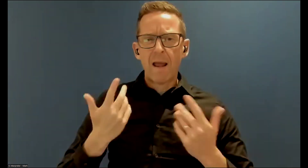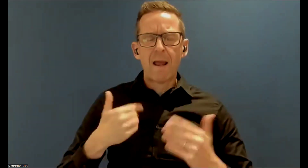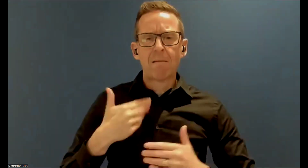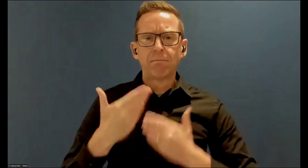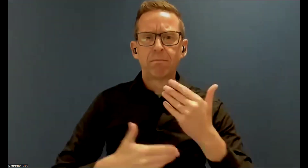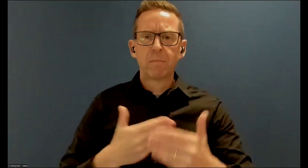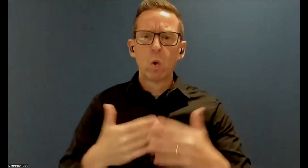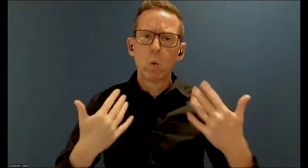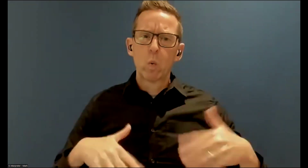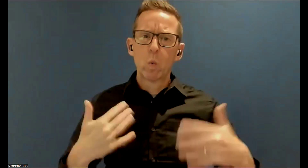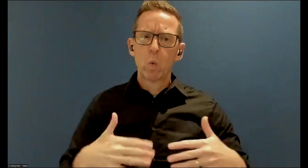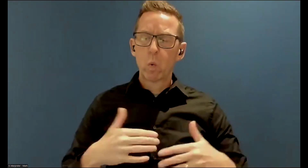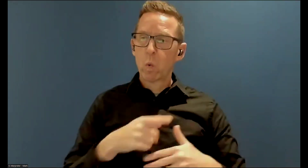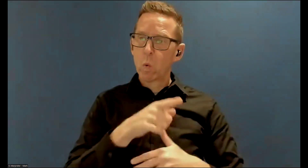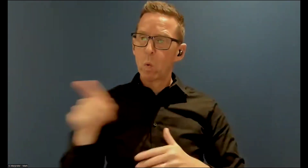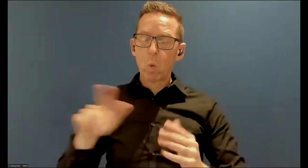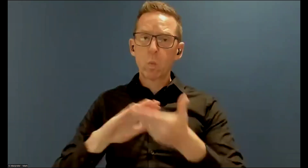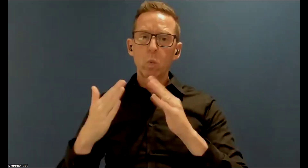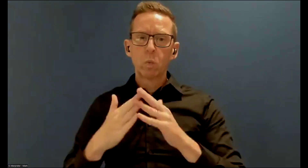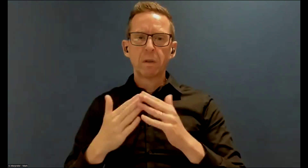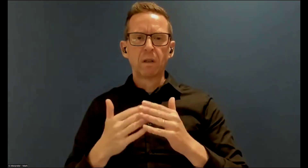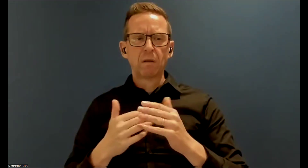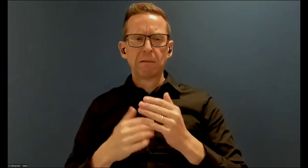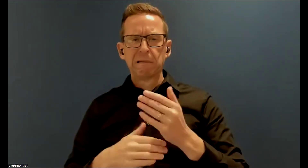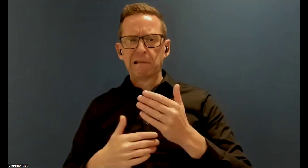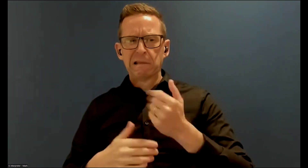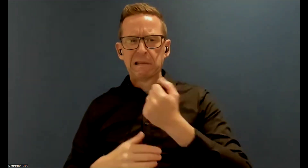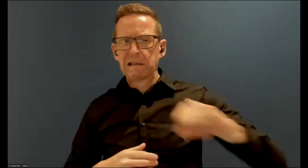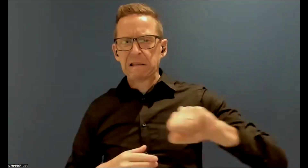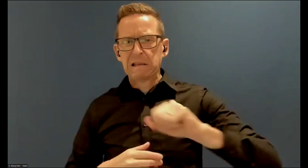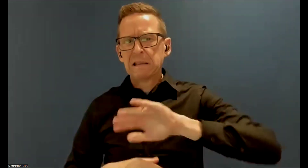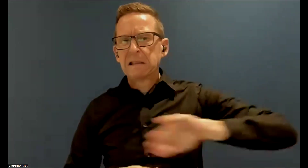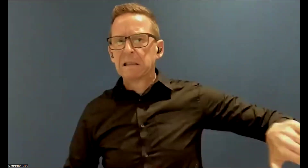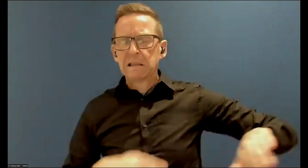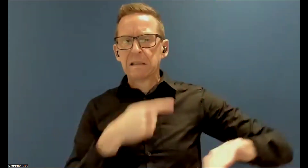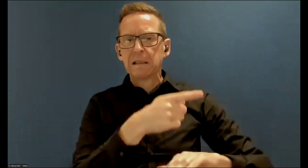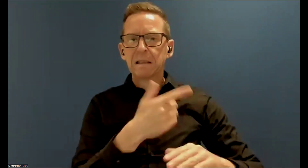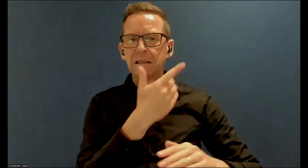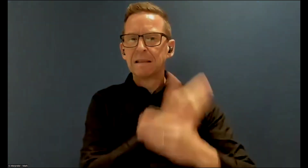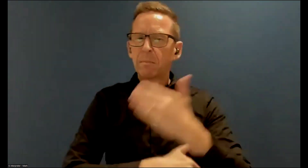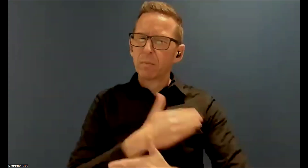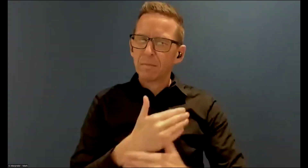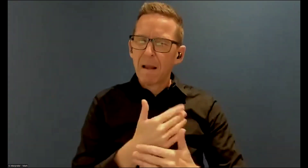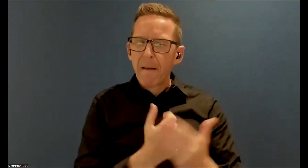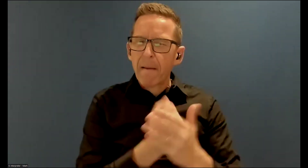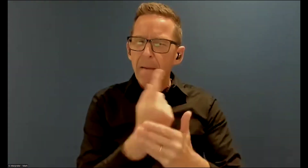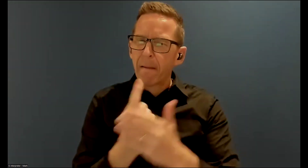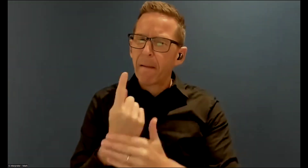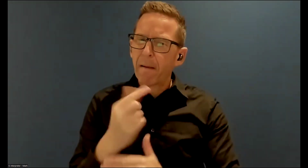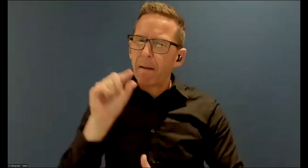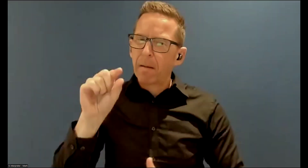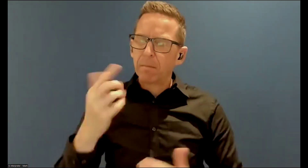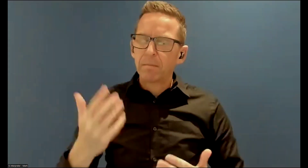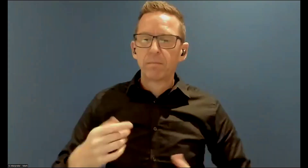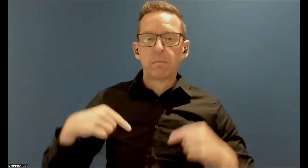resistance, and still, it's not like before, but still we have it. The mistake we did here that we've